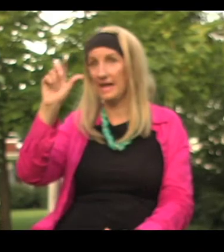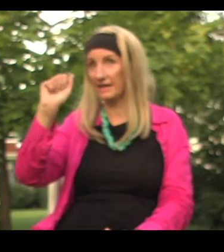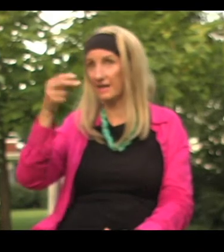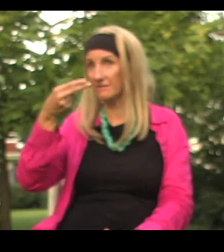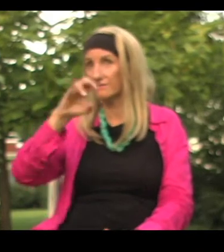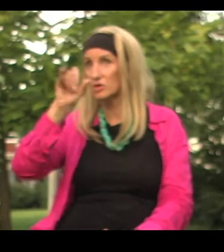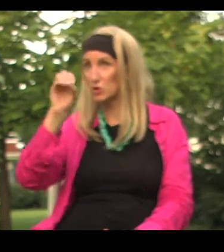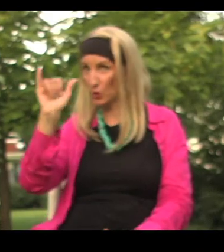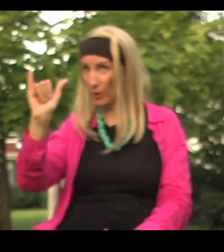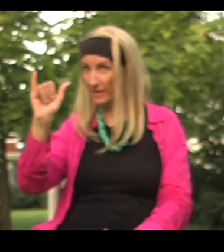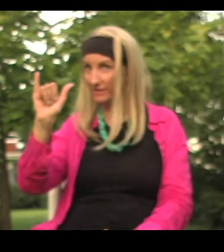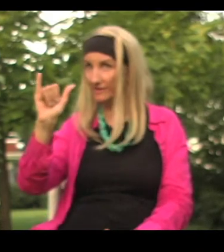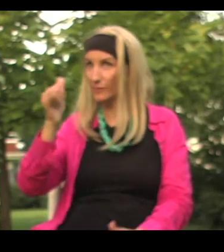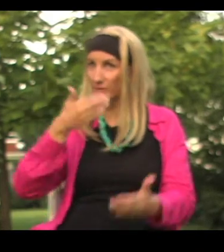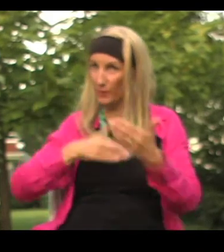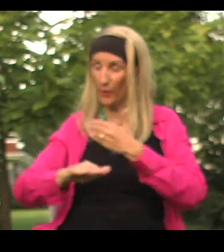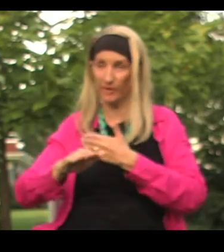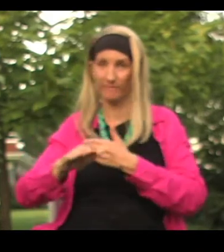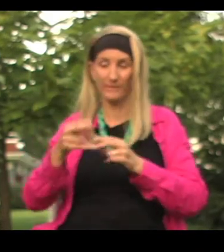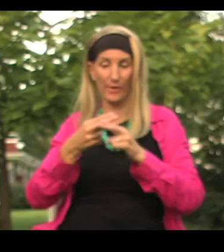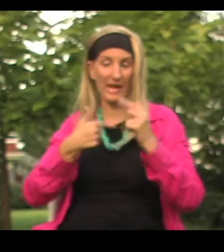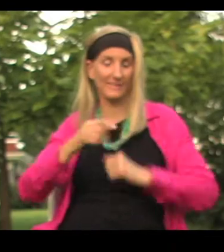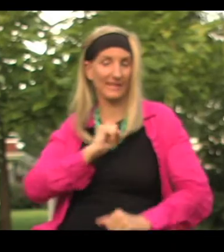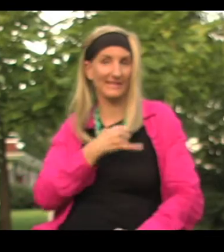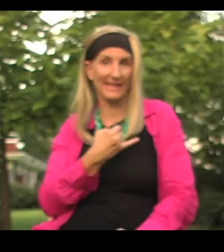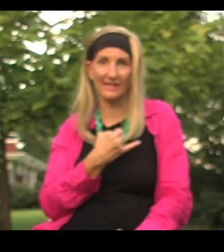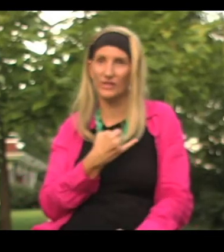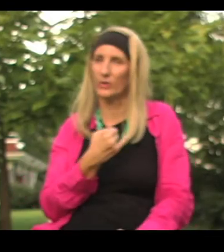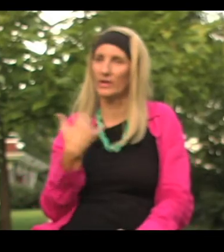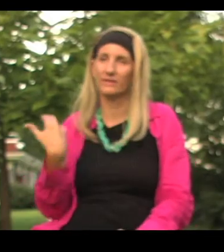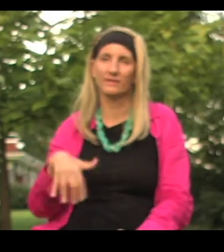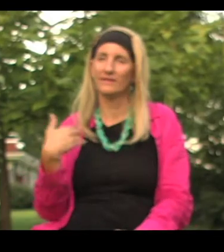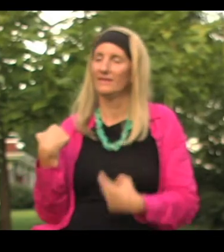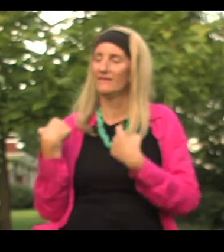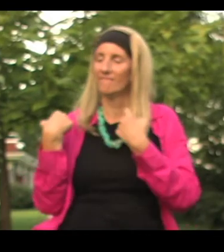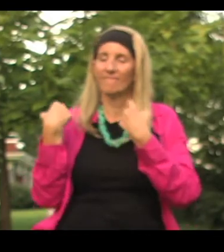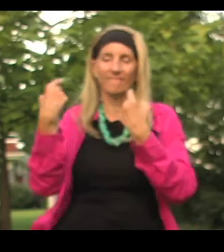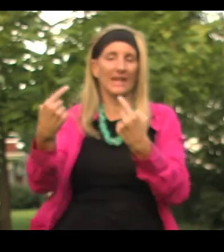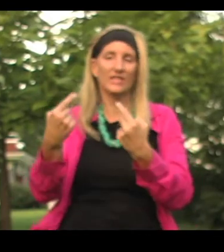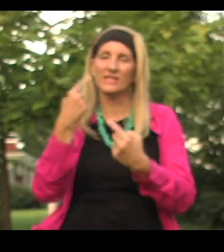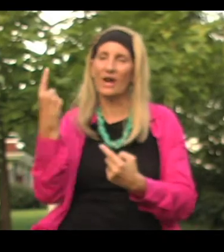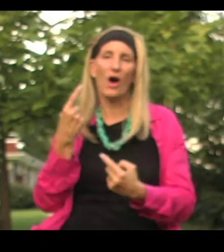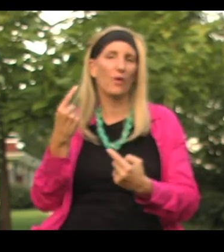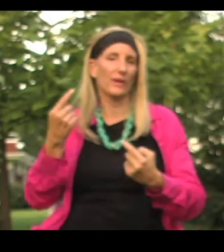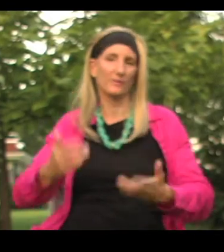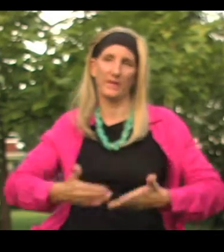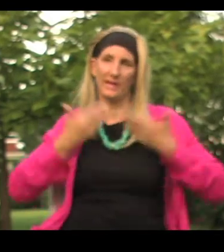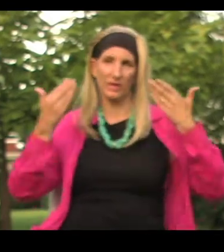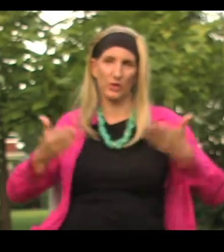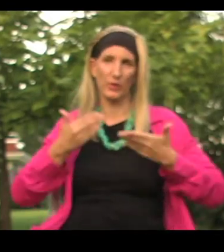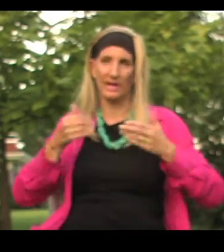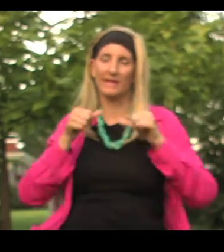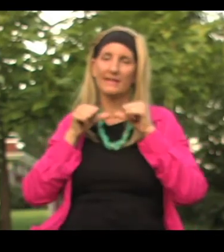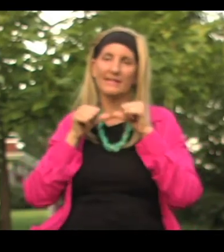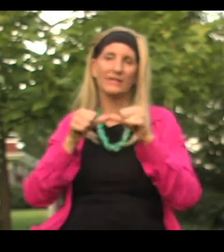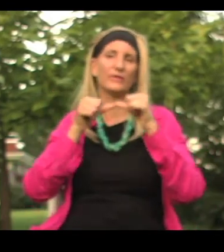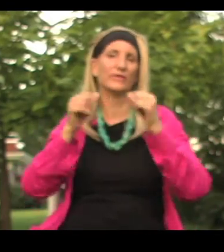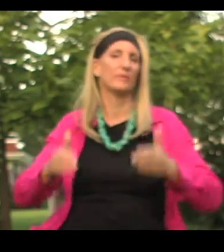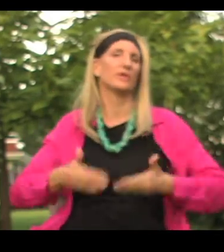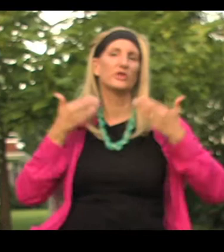Selah Joy, was born. Her name signed Selah Joy. And she's always been a joy and continues to be a